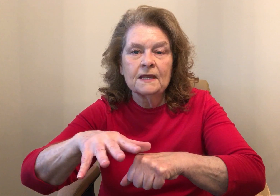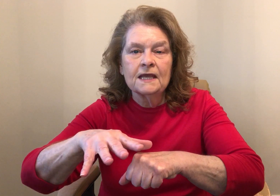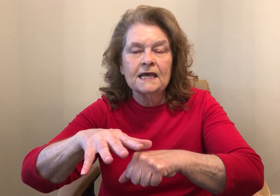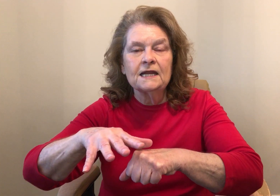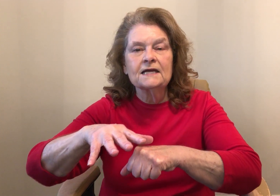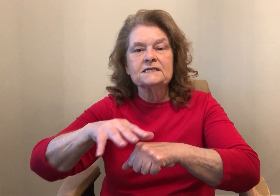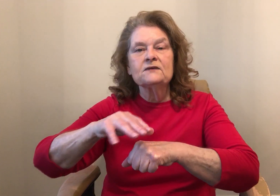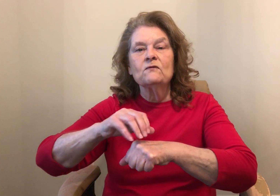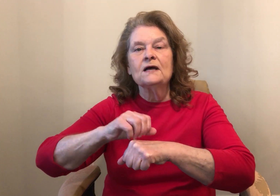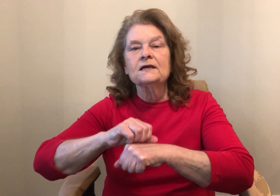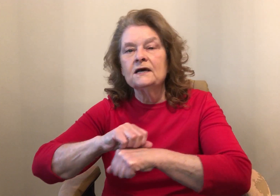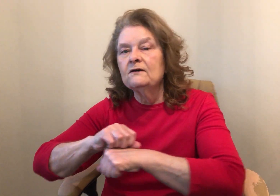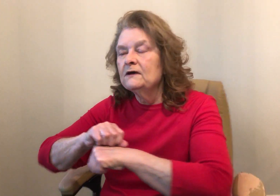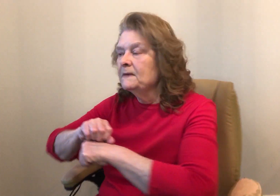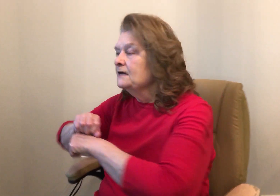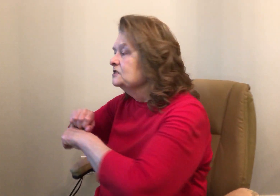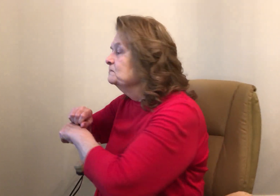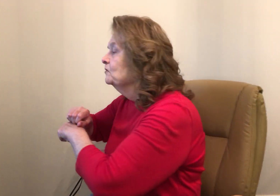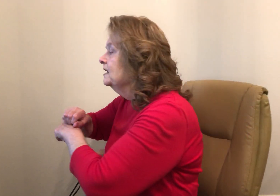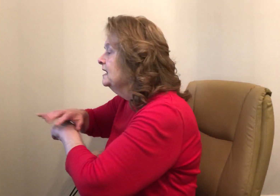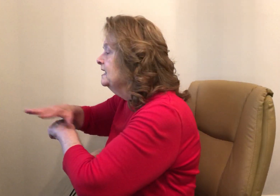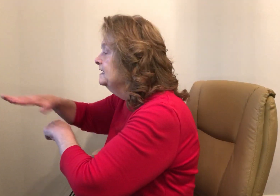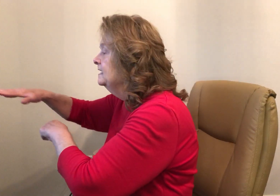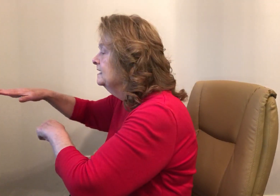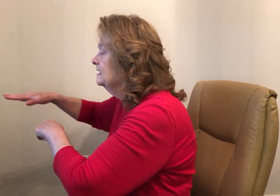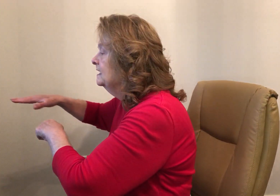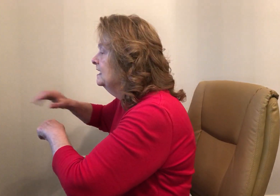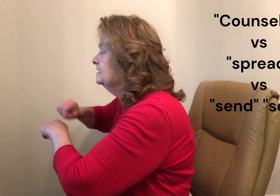Kind of like I said a while ago about spread,